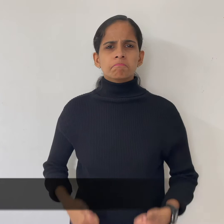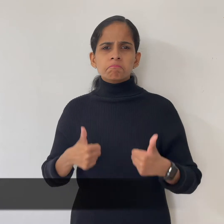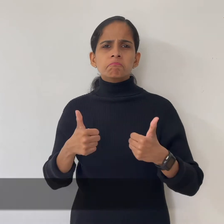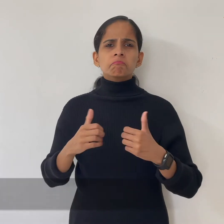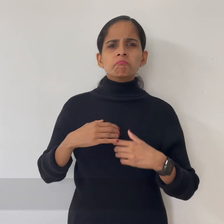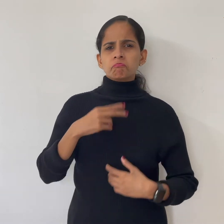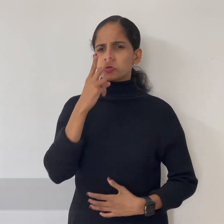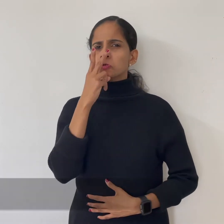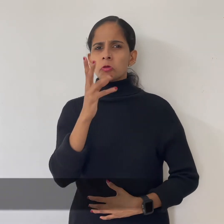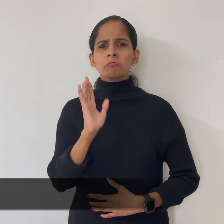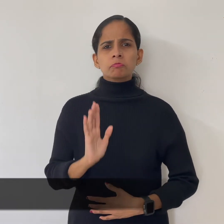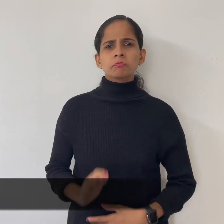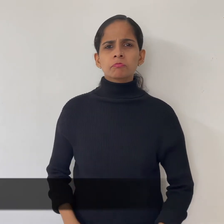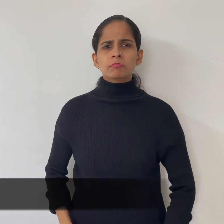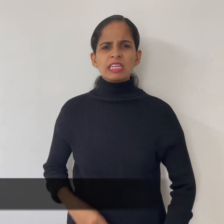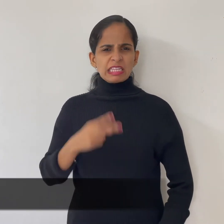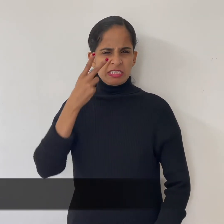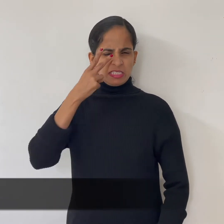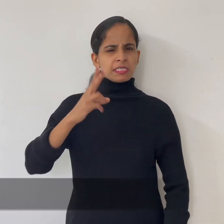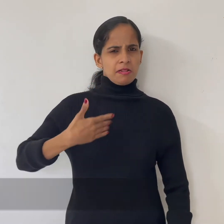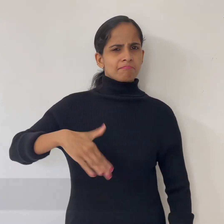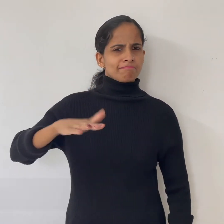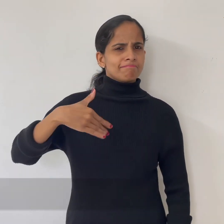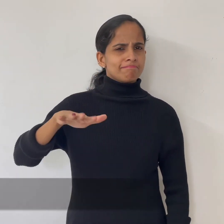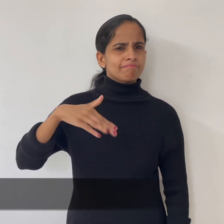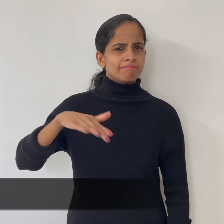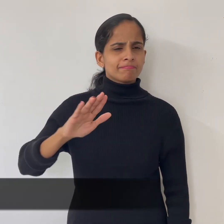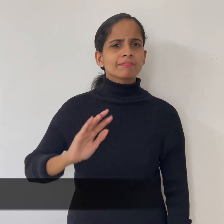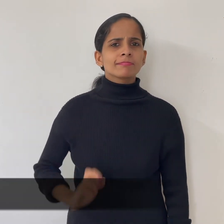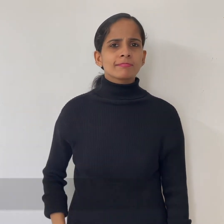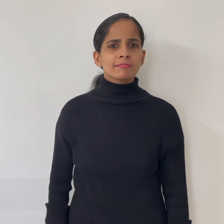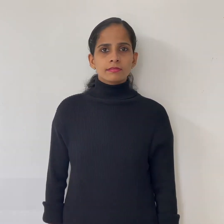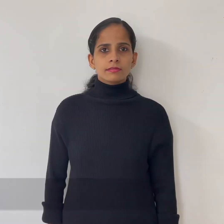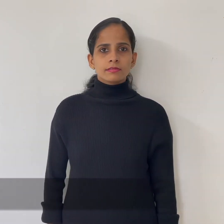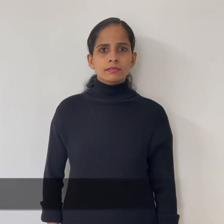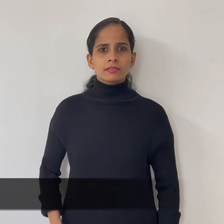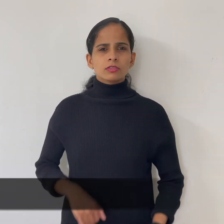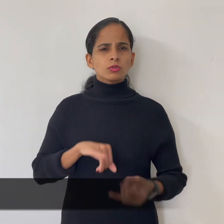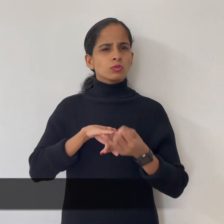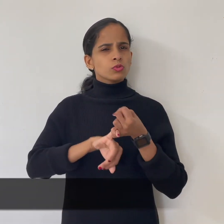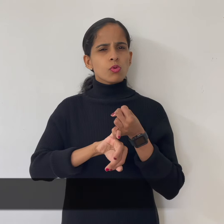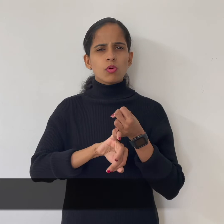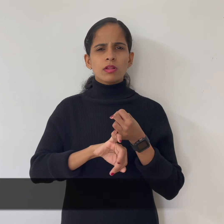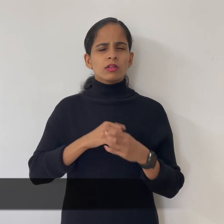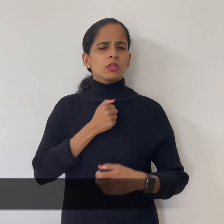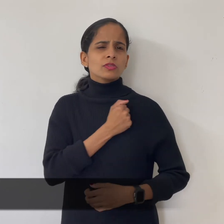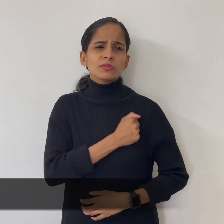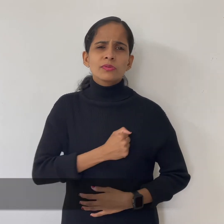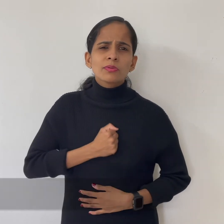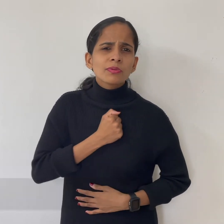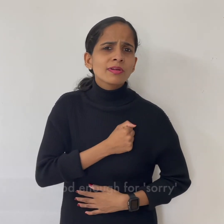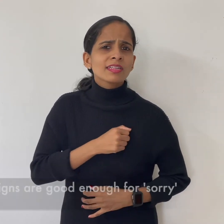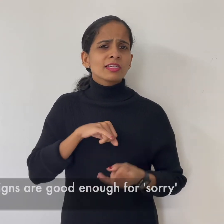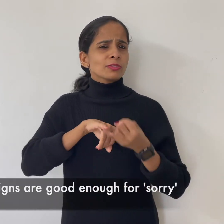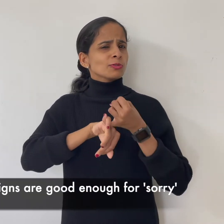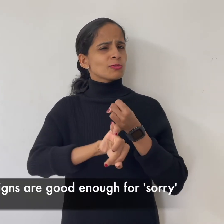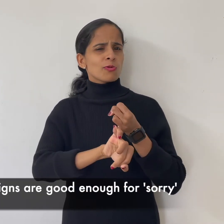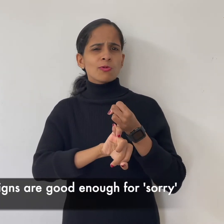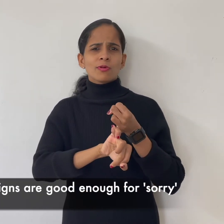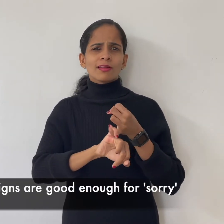see. I'll see. I am sorry. S, just